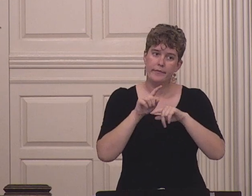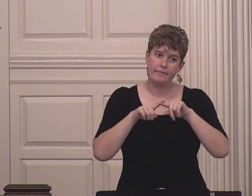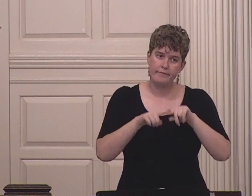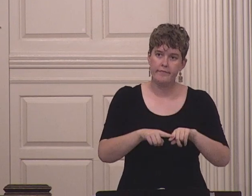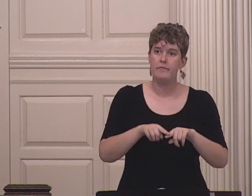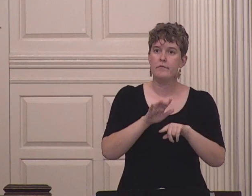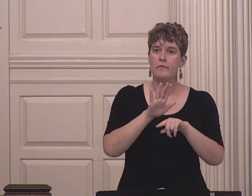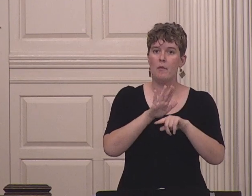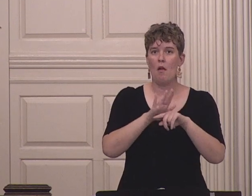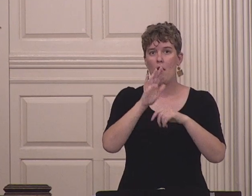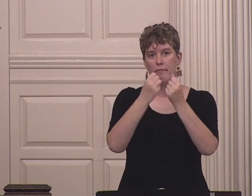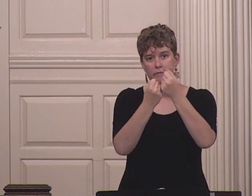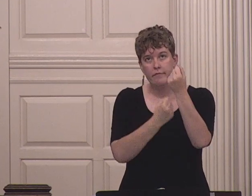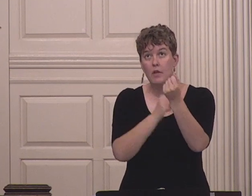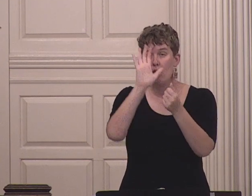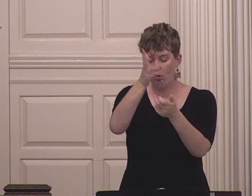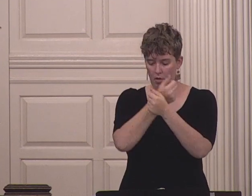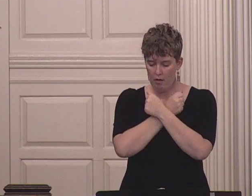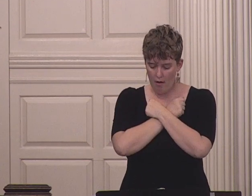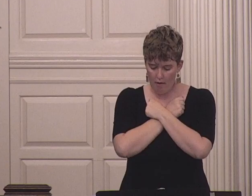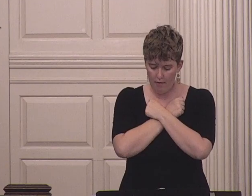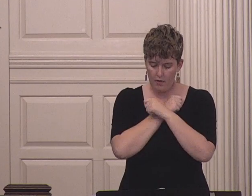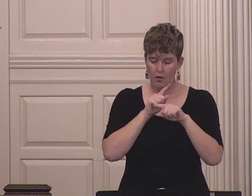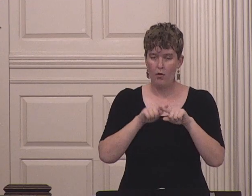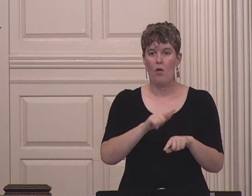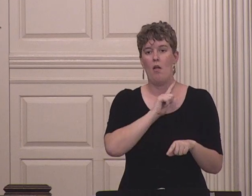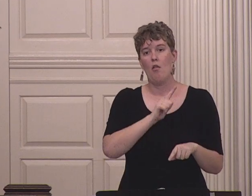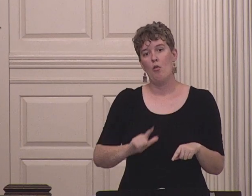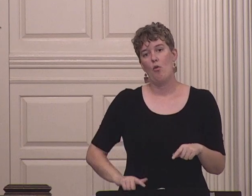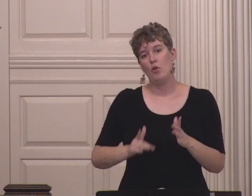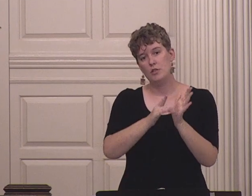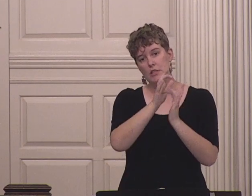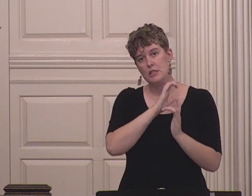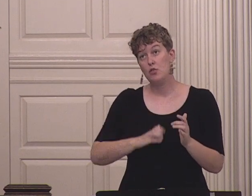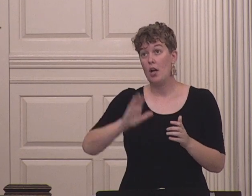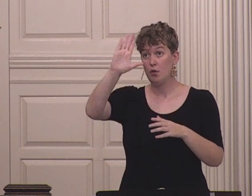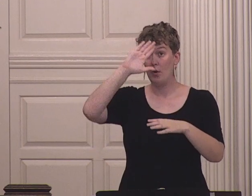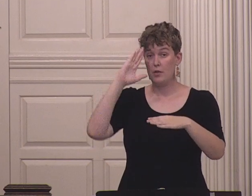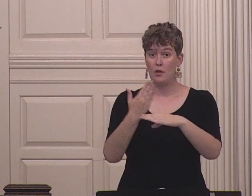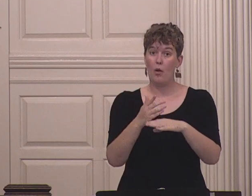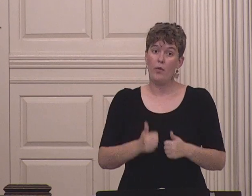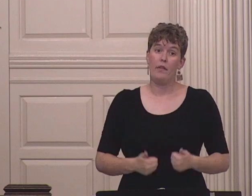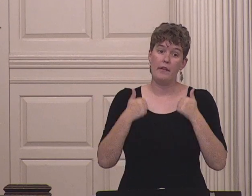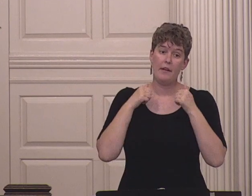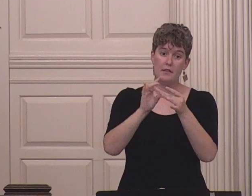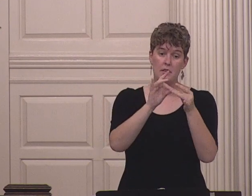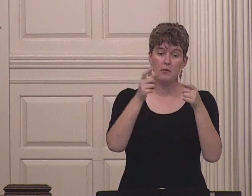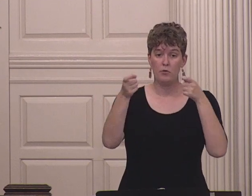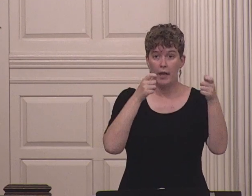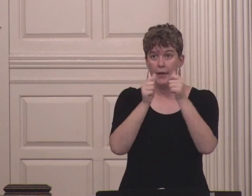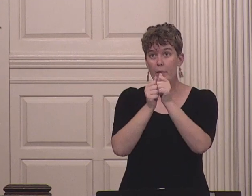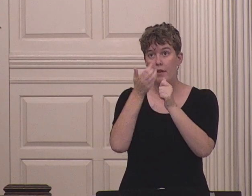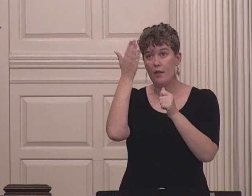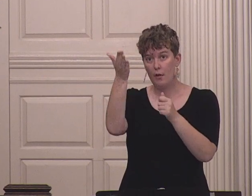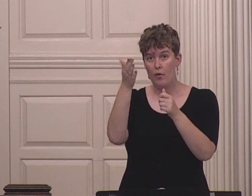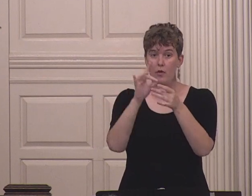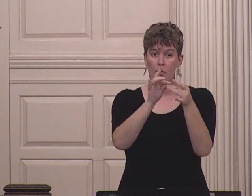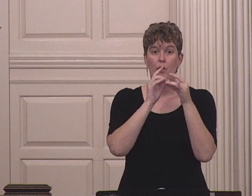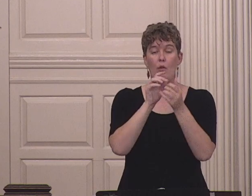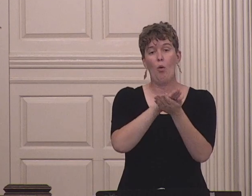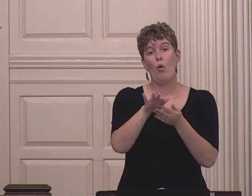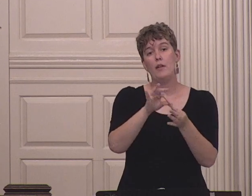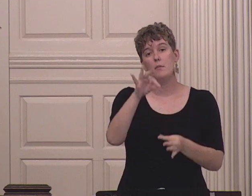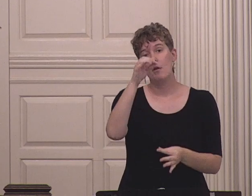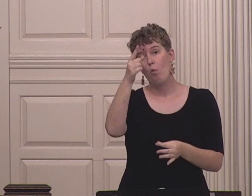love. Through our Lord Jesus Christ, your Son, who lives and reigns with you in the unity of the Holy Spirit, one